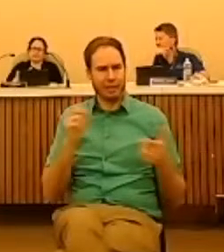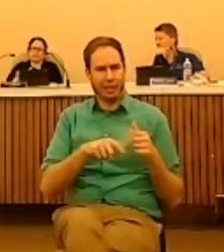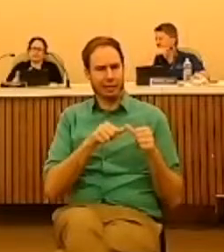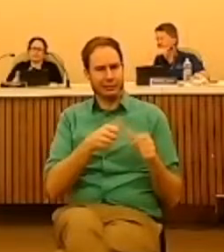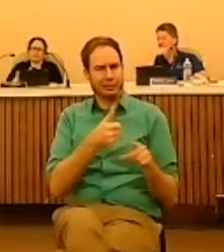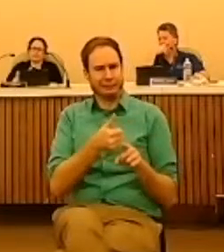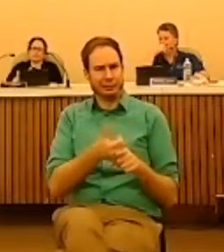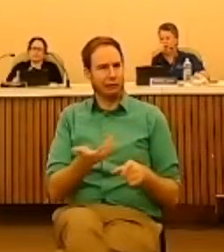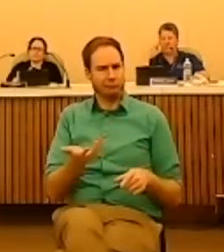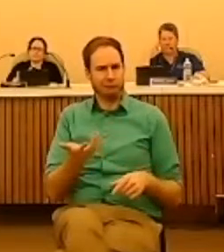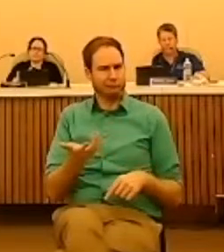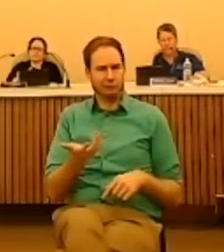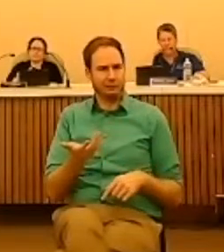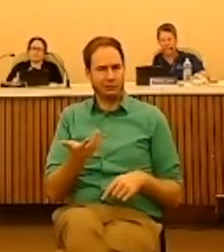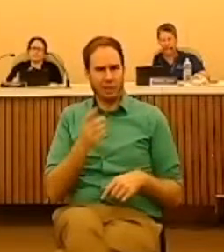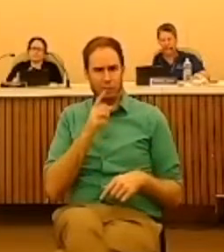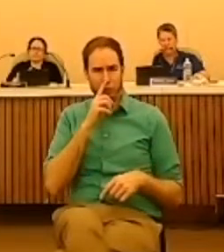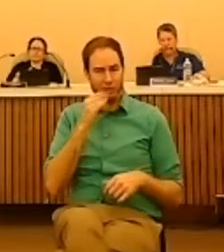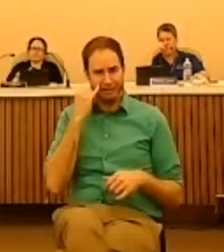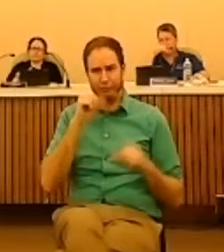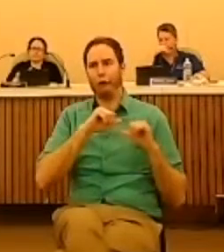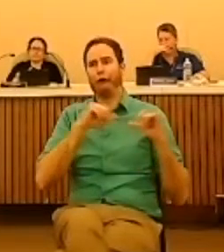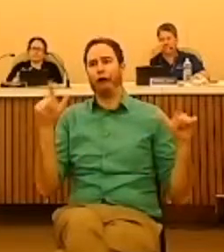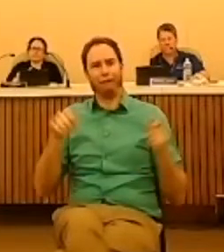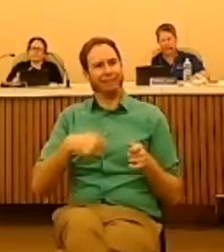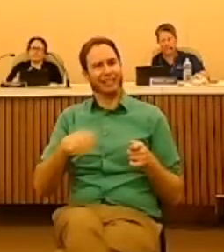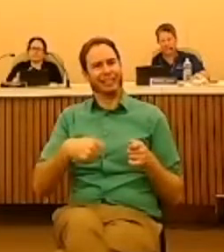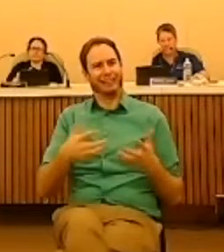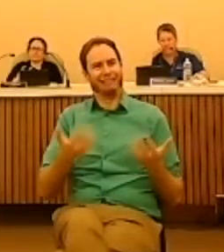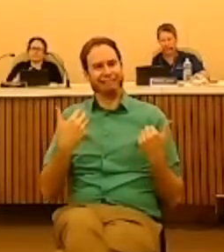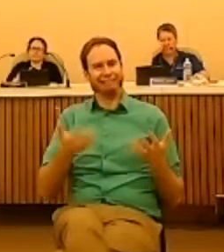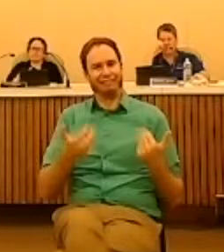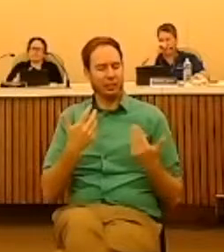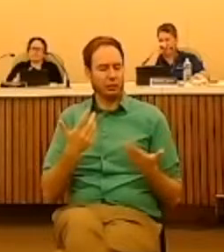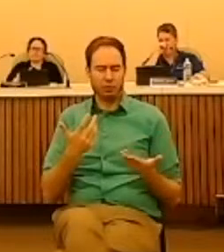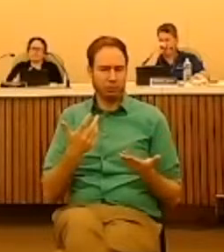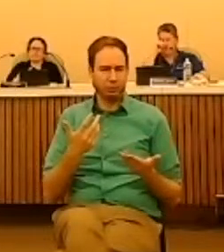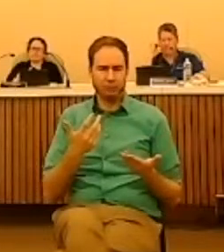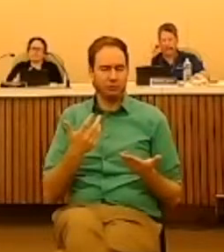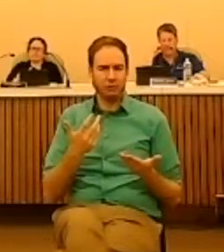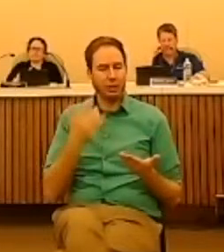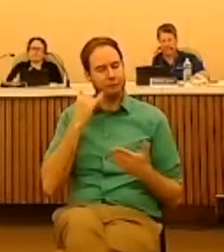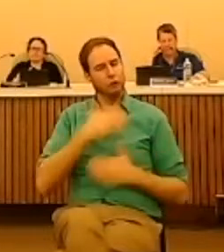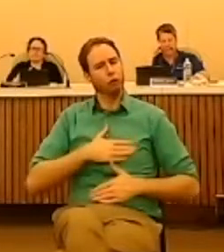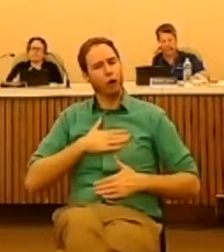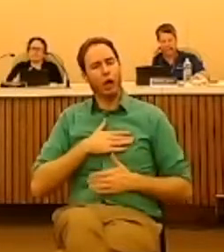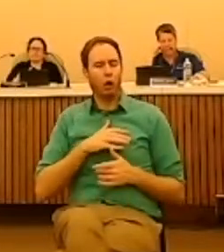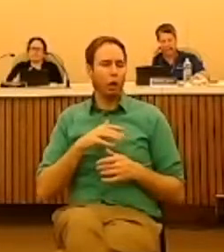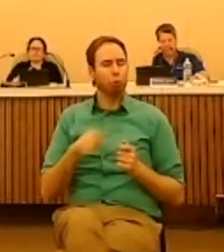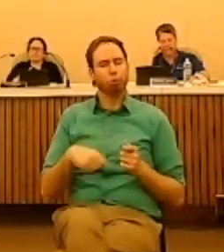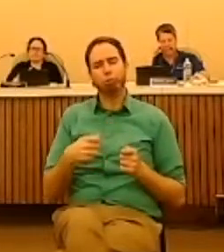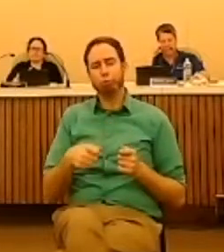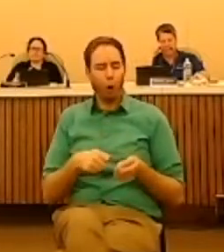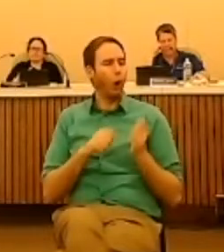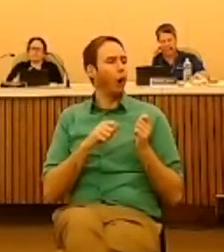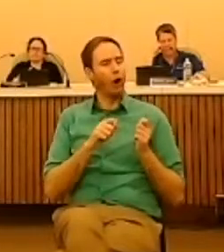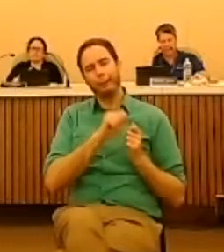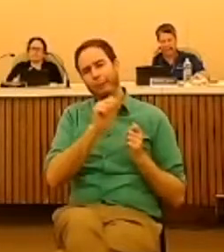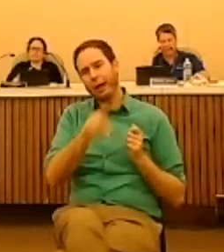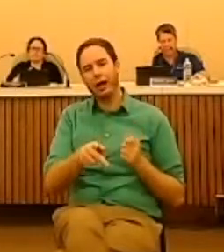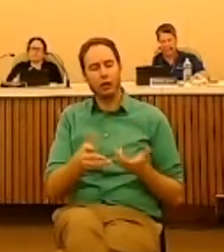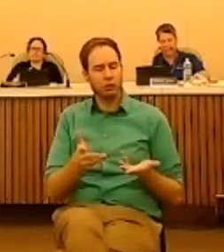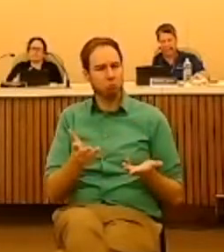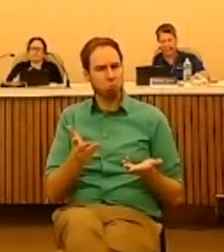sustain a good population if people were harvesting many fish from there. But if it's recreational, sport fishing, whatever, just